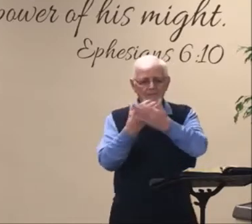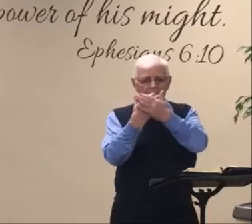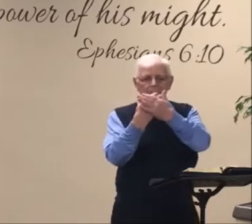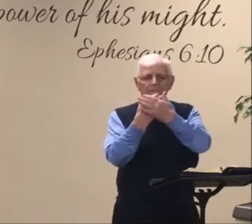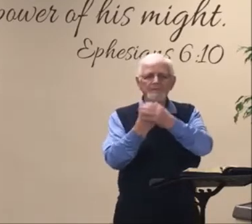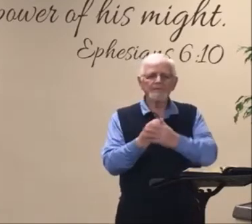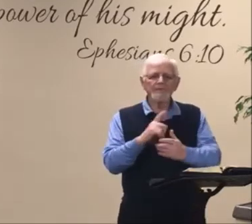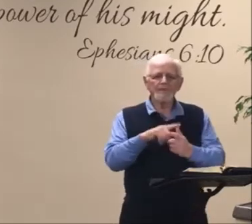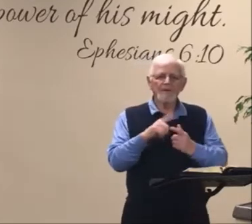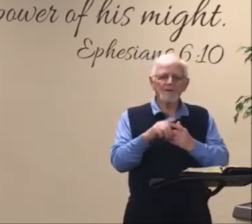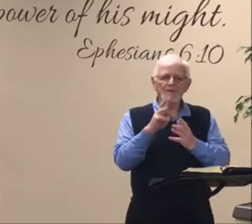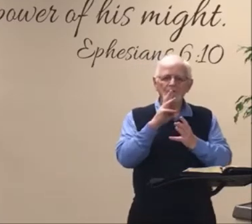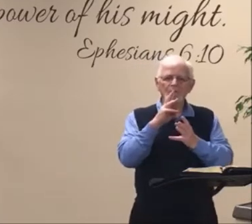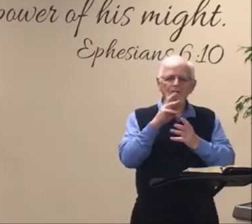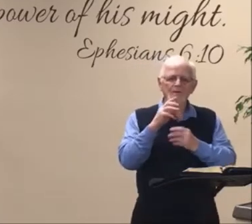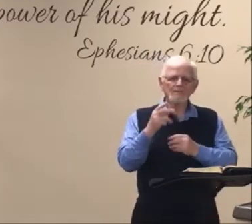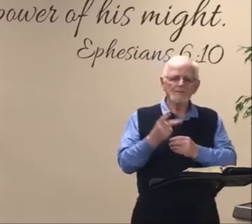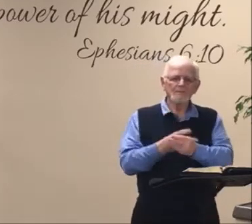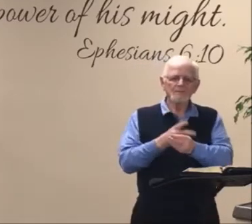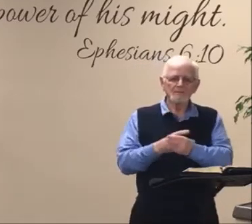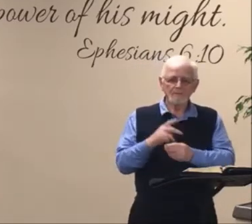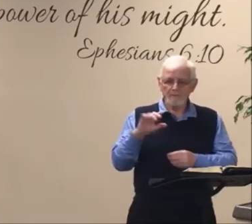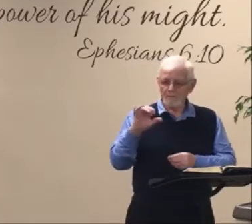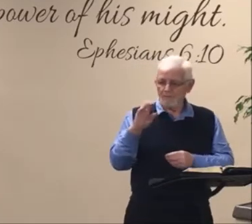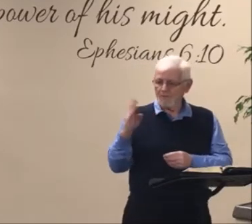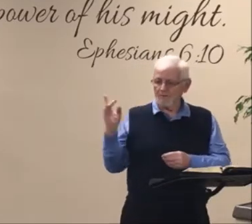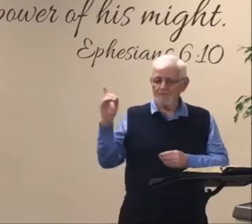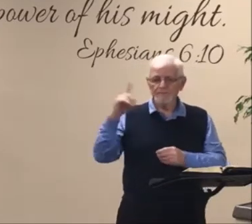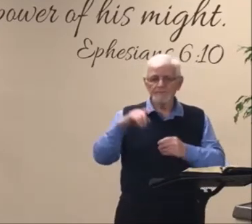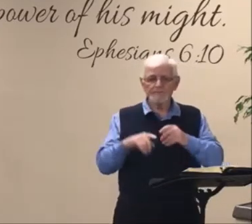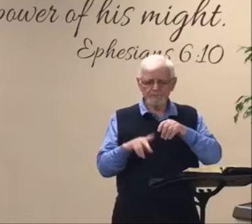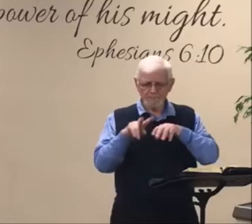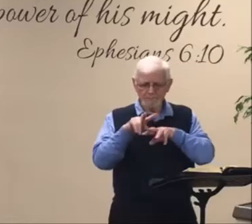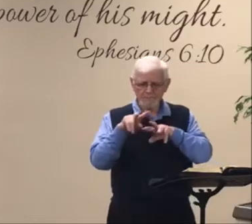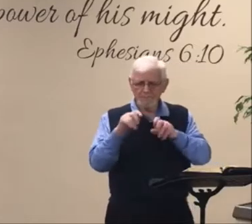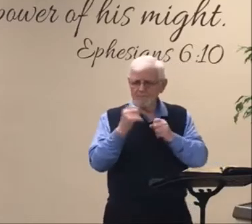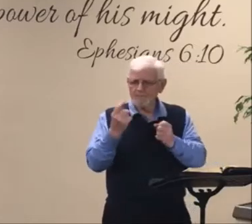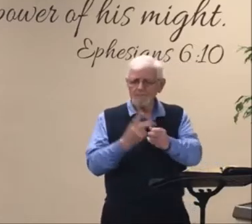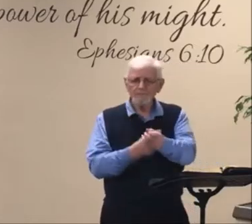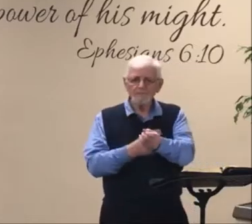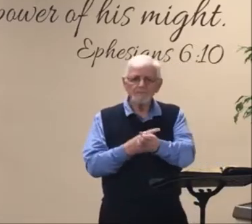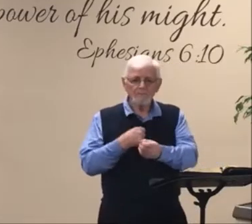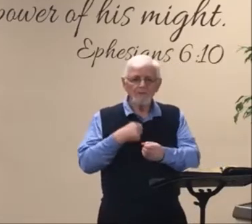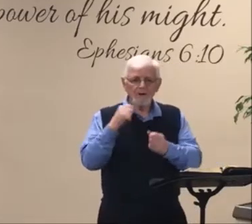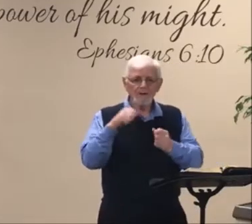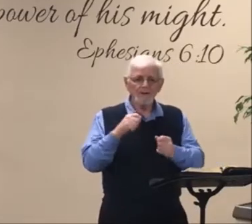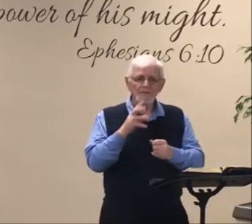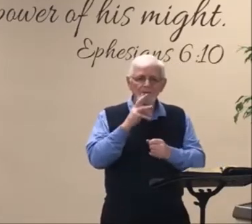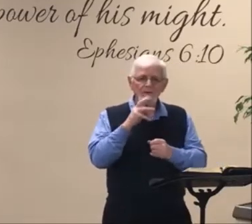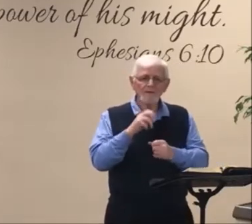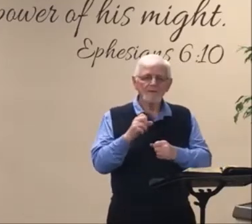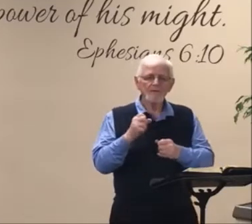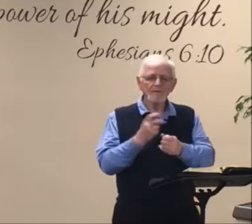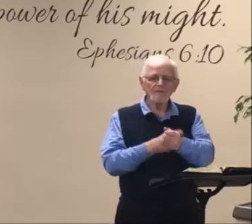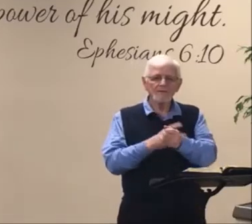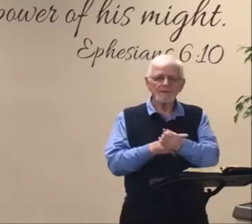Then we water the sheep. Jacob comes up on this scene, sees a bunch of sheep, says, hey, I know how to get sheep watered. This is what we do when we water sheep.